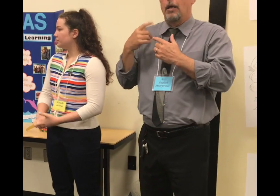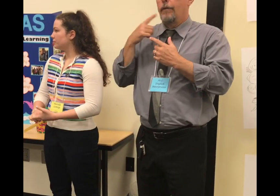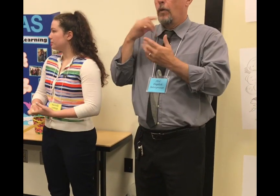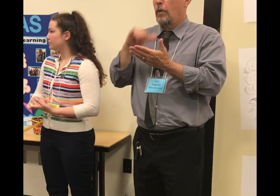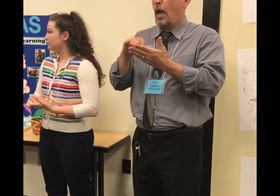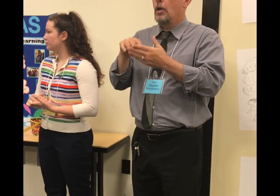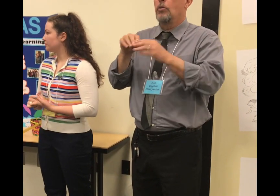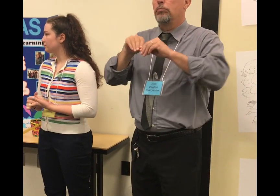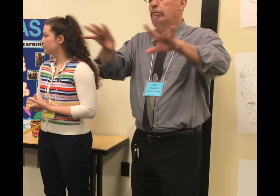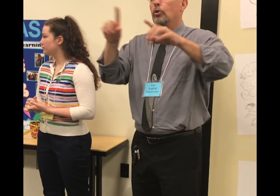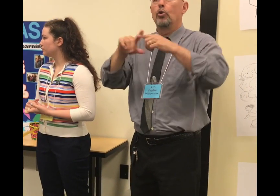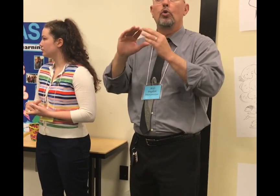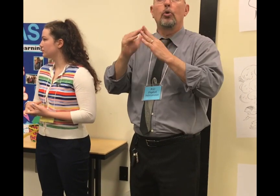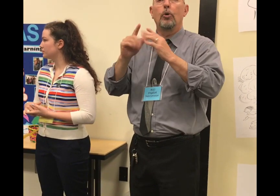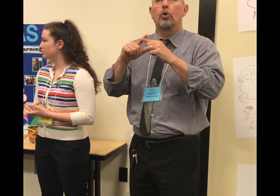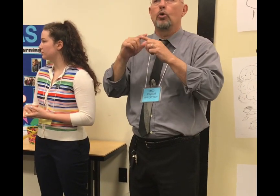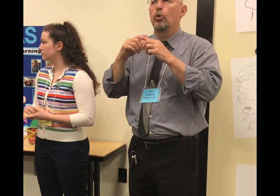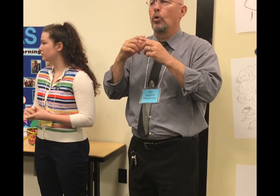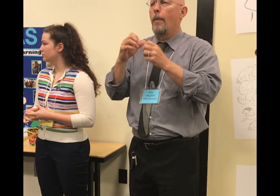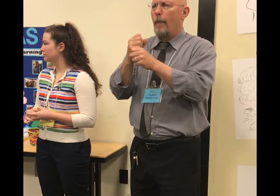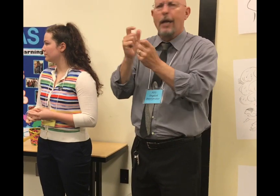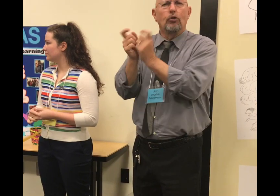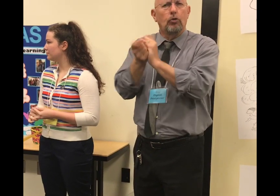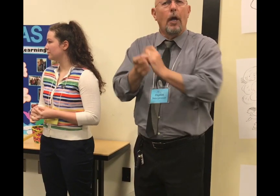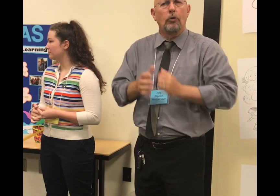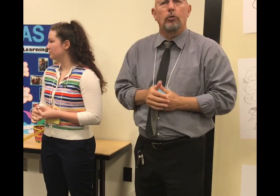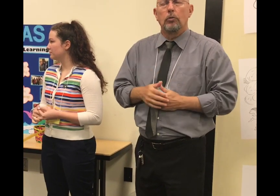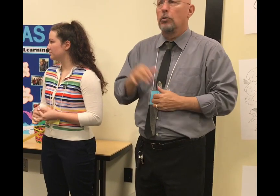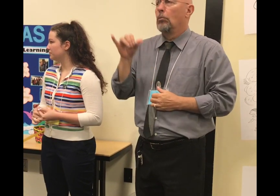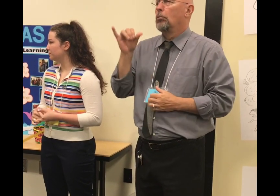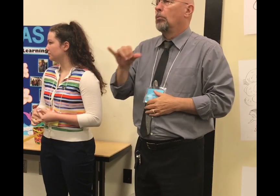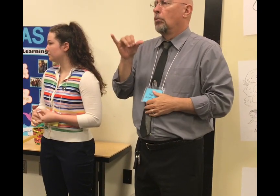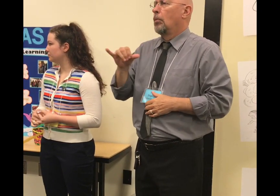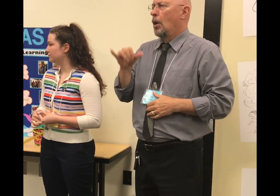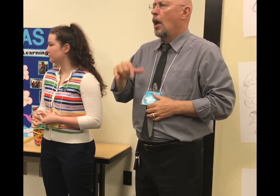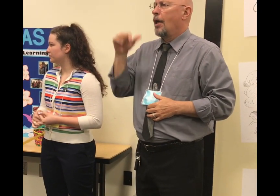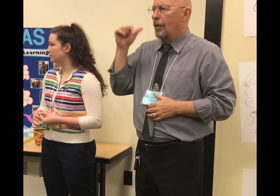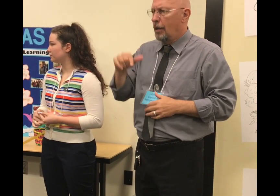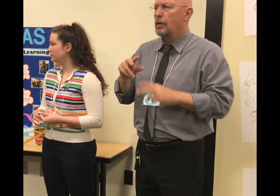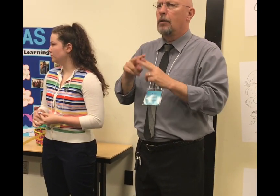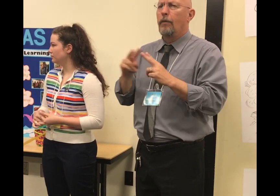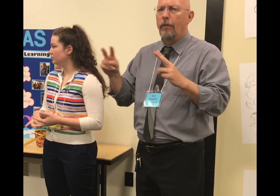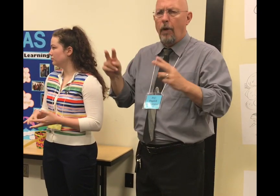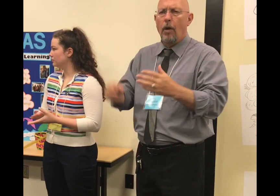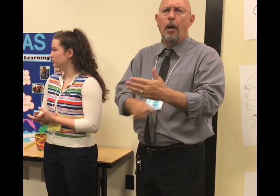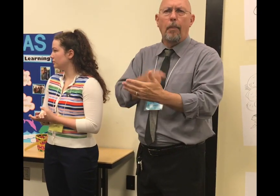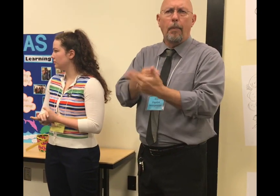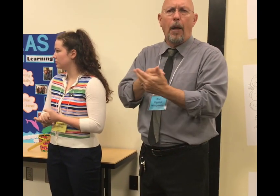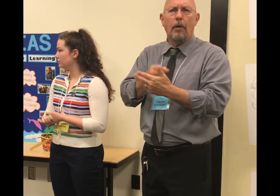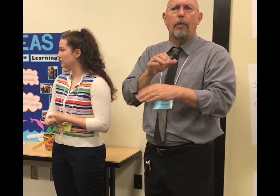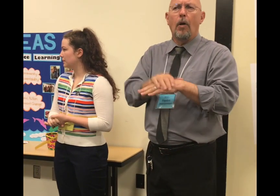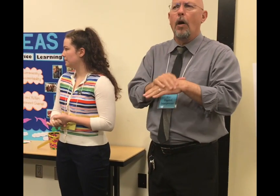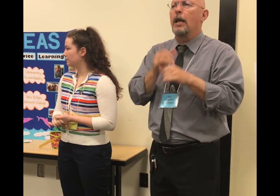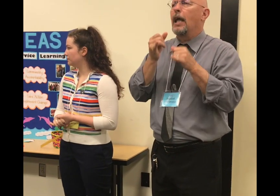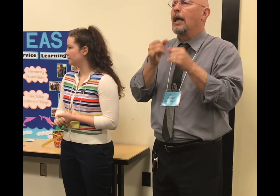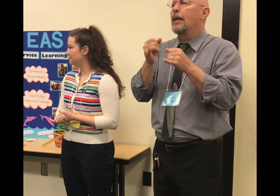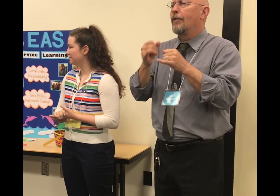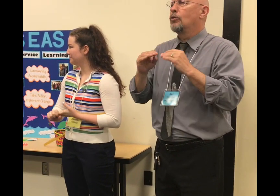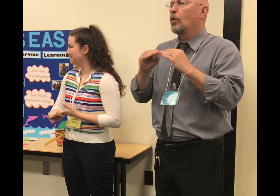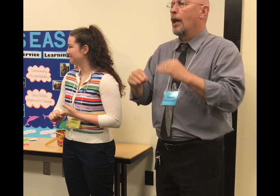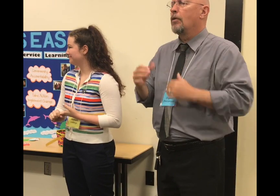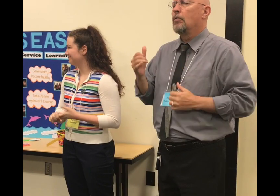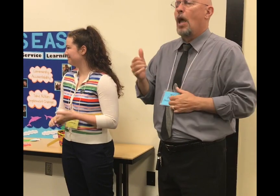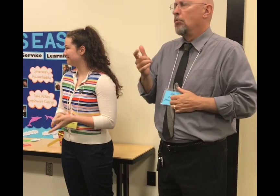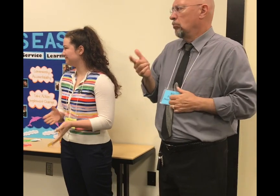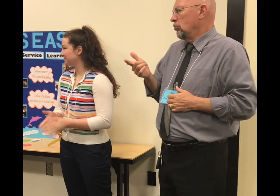that change and share our experiences. And so yeah, this is very impactful on an individual level. Mariel's going to talk a